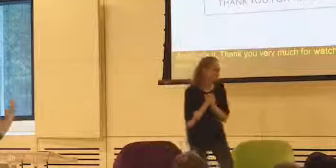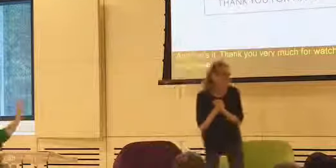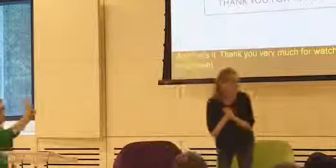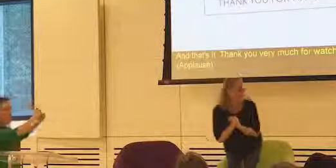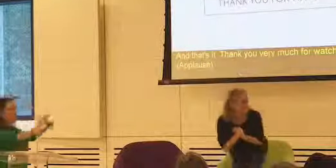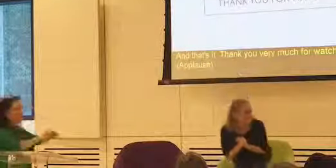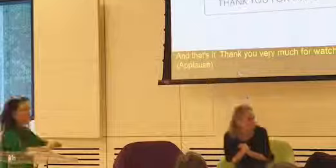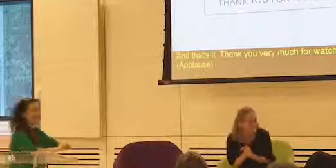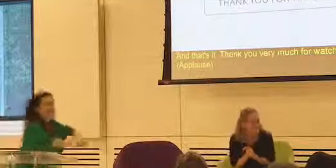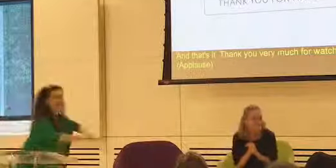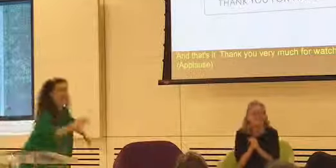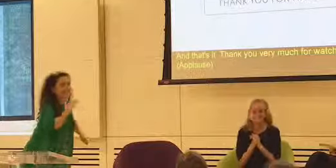Thank you, Hannah.